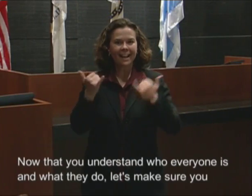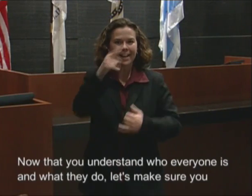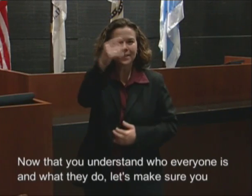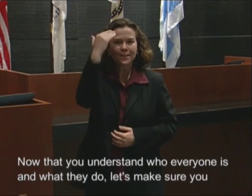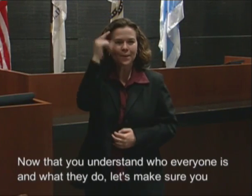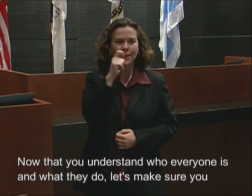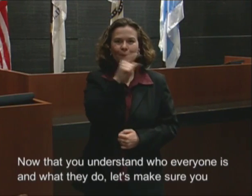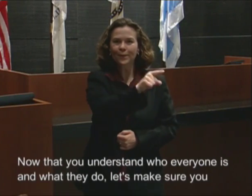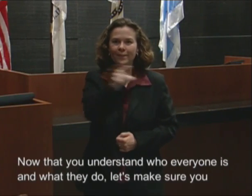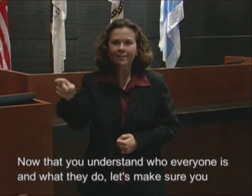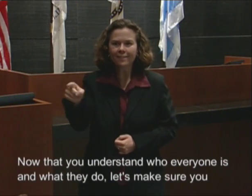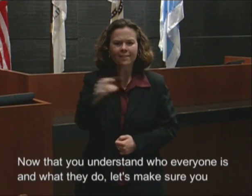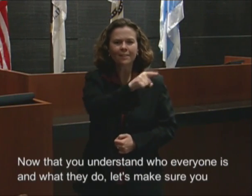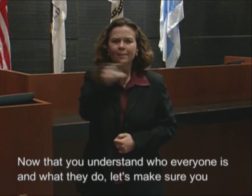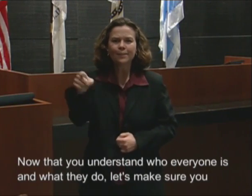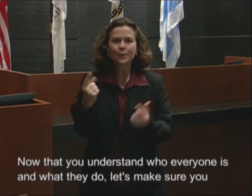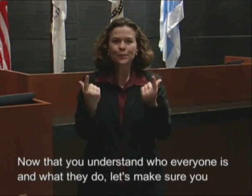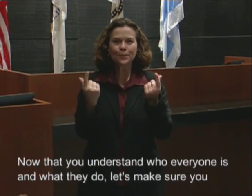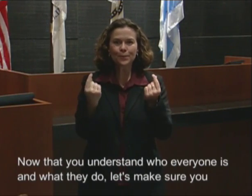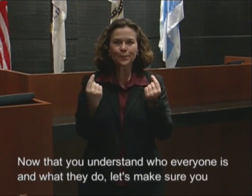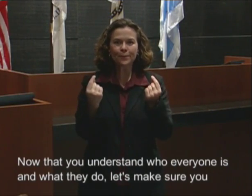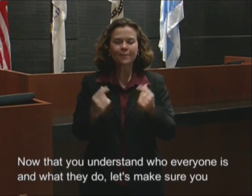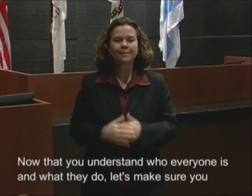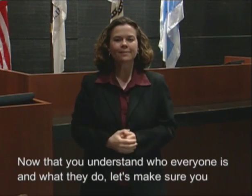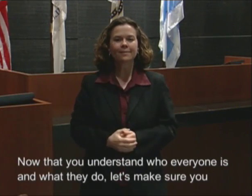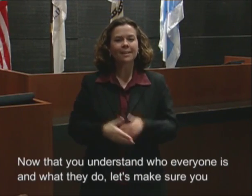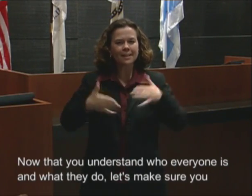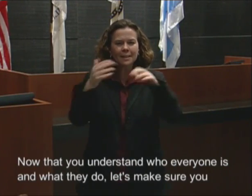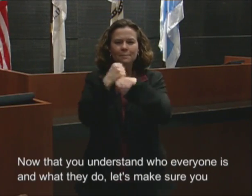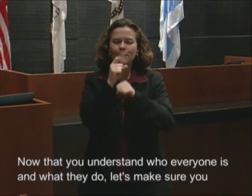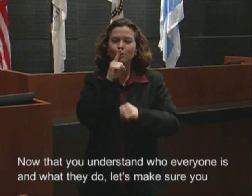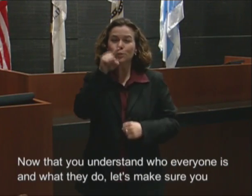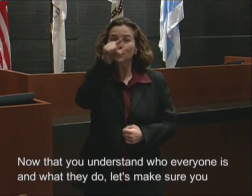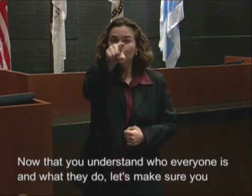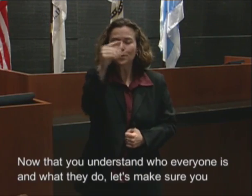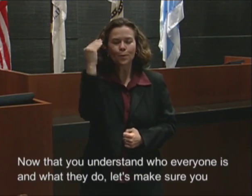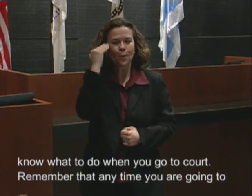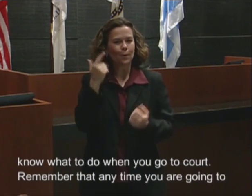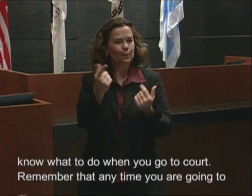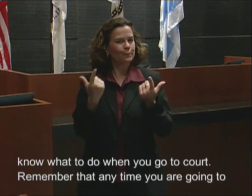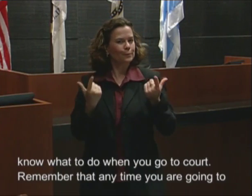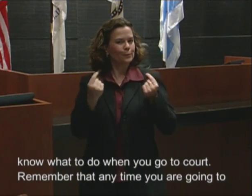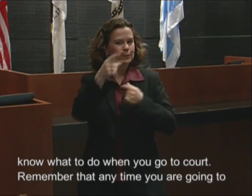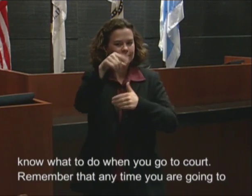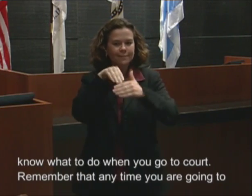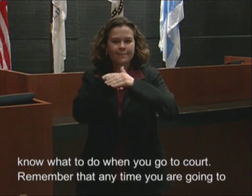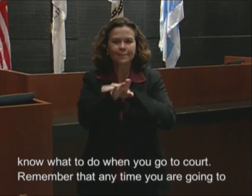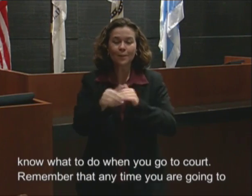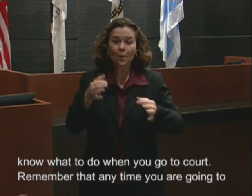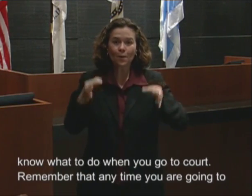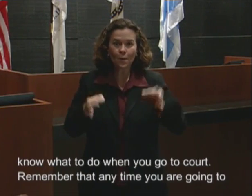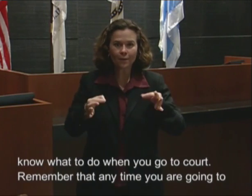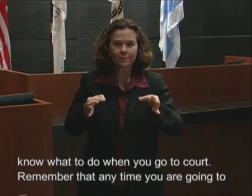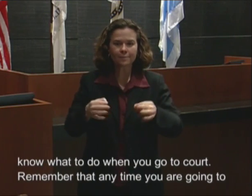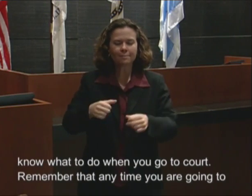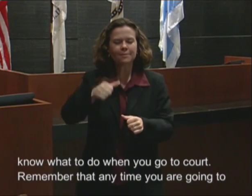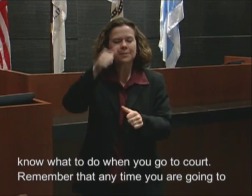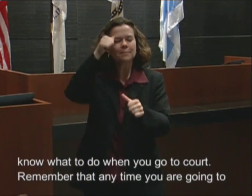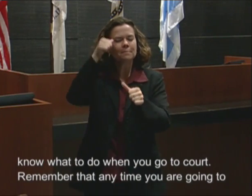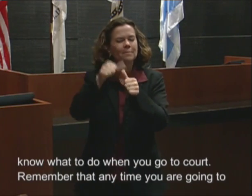Now that you understand who everyone is and what they do, let's make sure you know what to do when you go to court. Remember